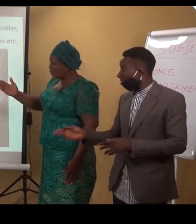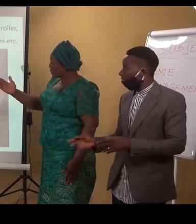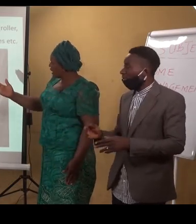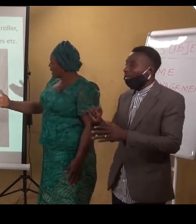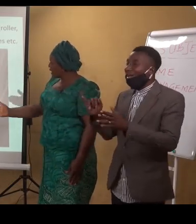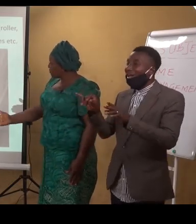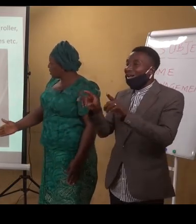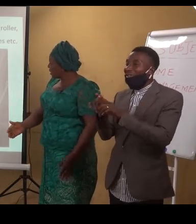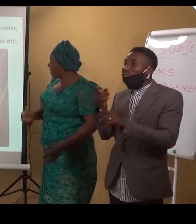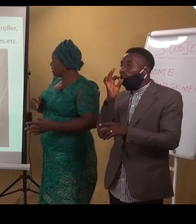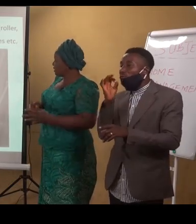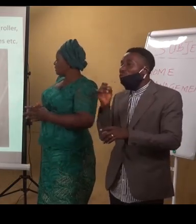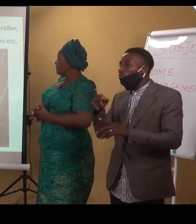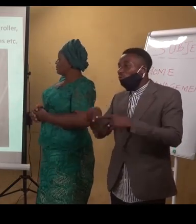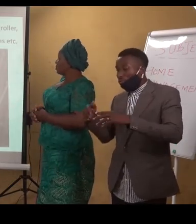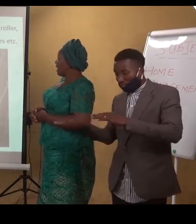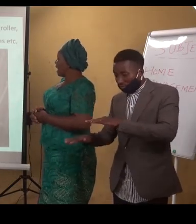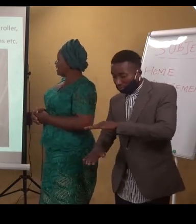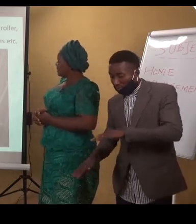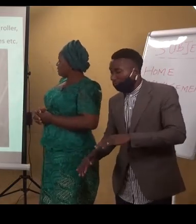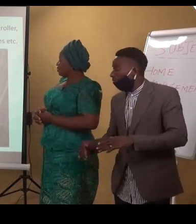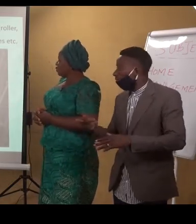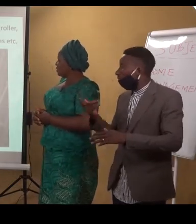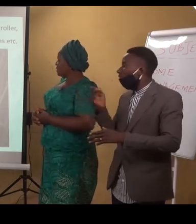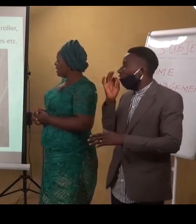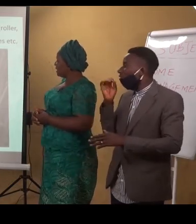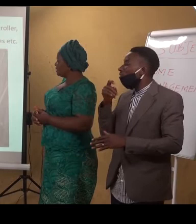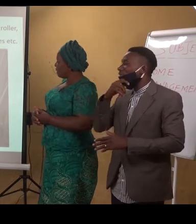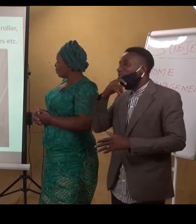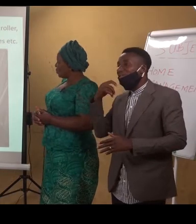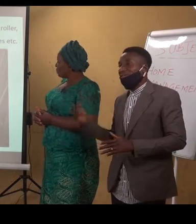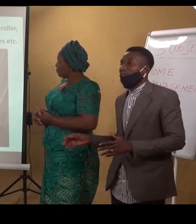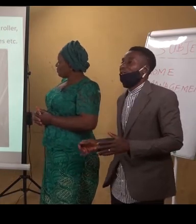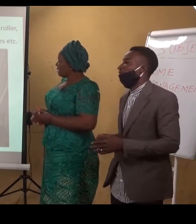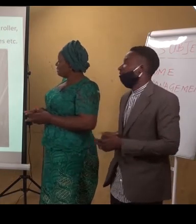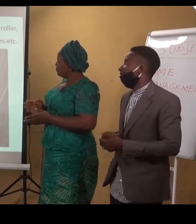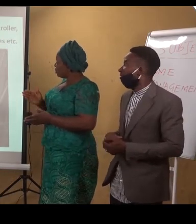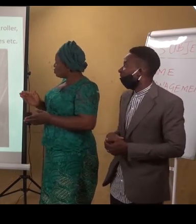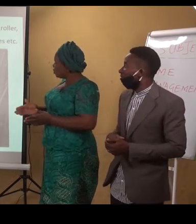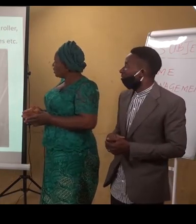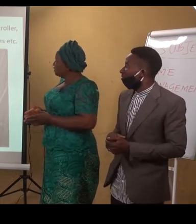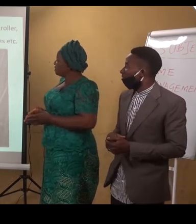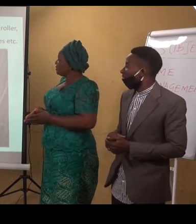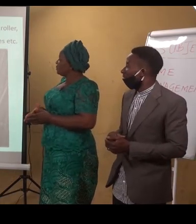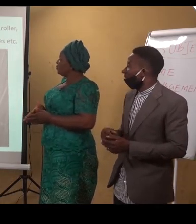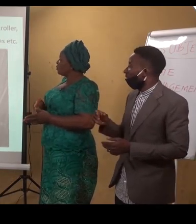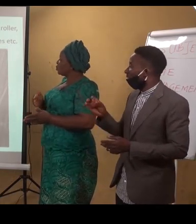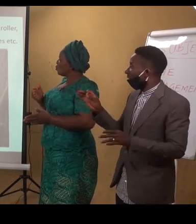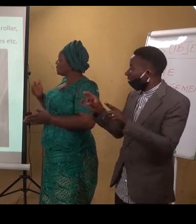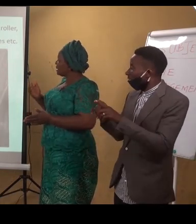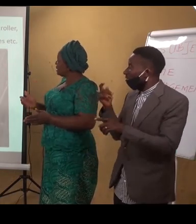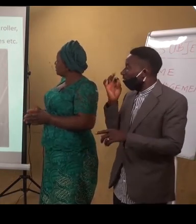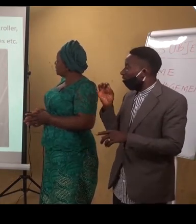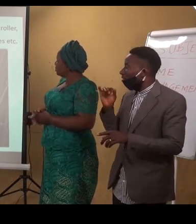the food is what? Is being dried using this method. As the food is rolling, the food is what? Is being